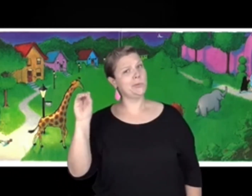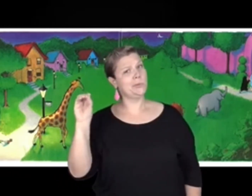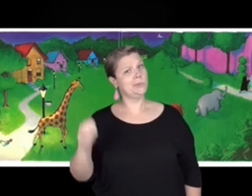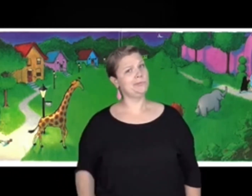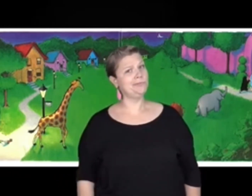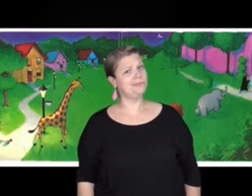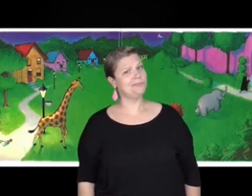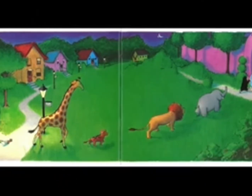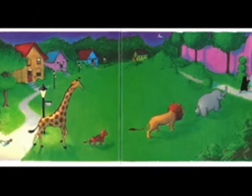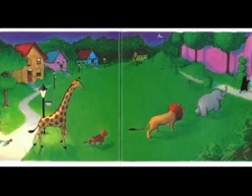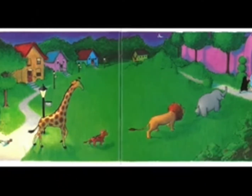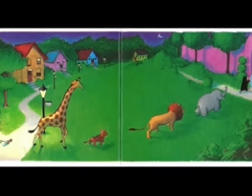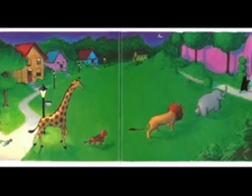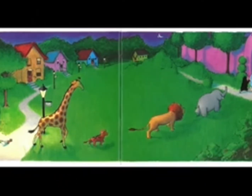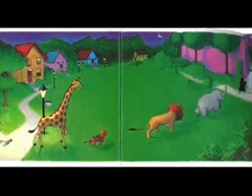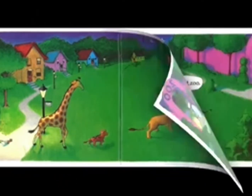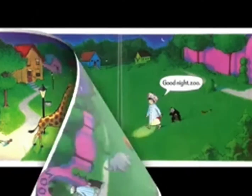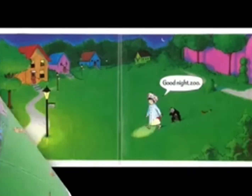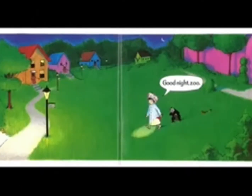into the zoo.